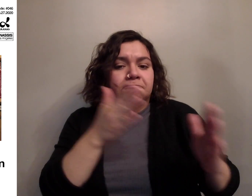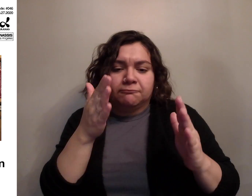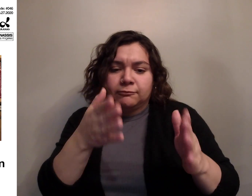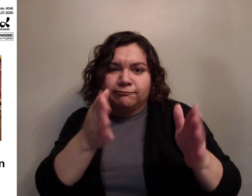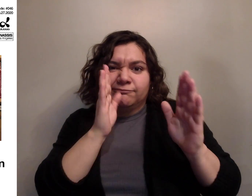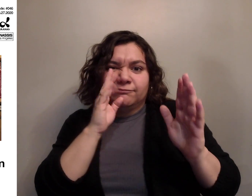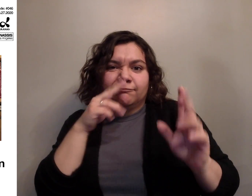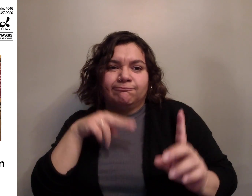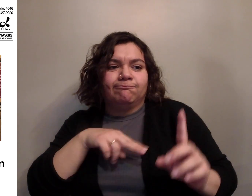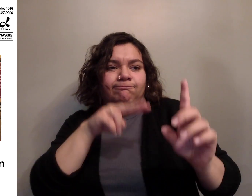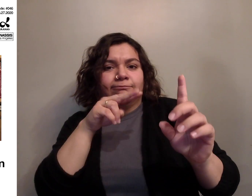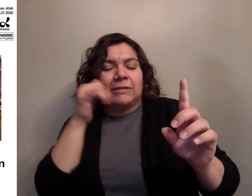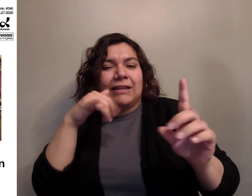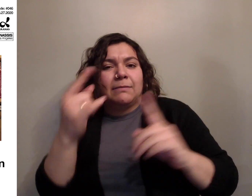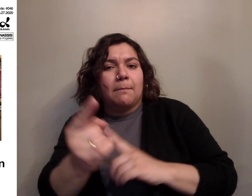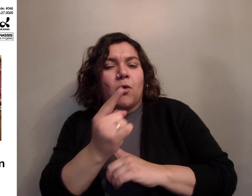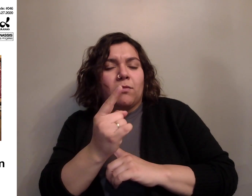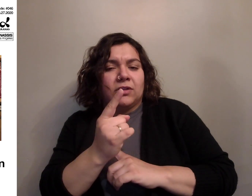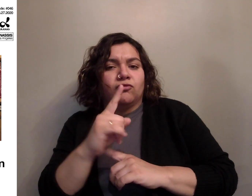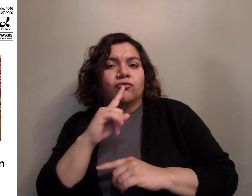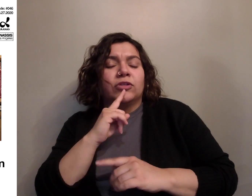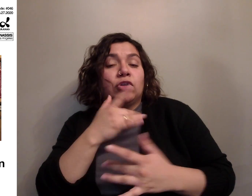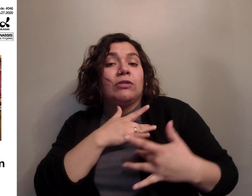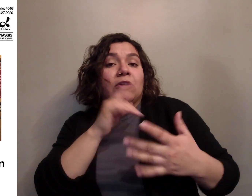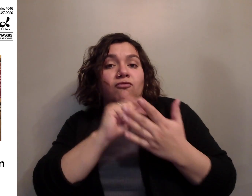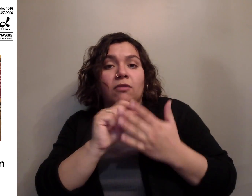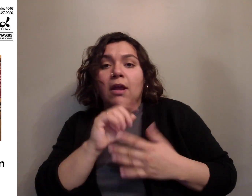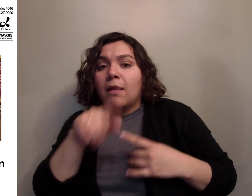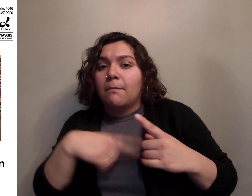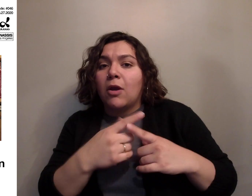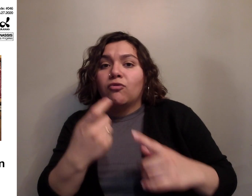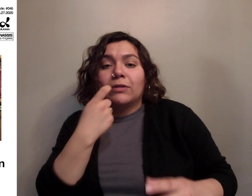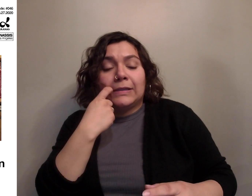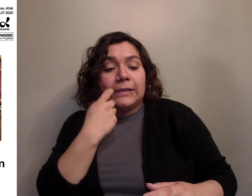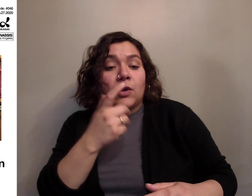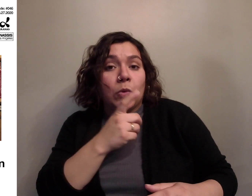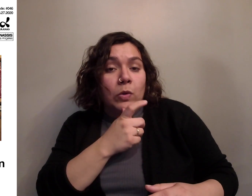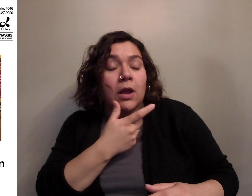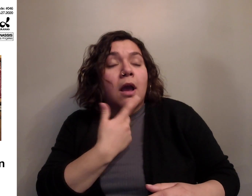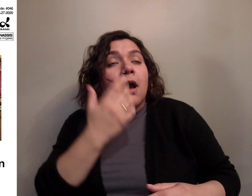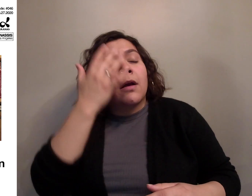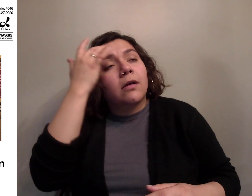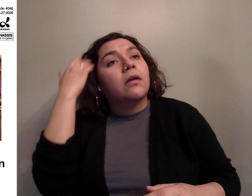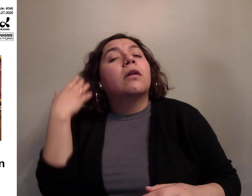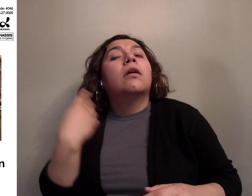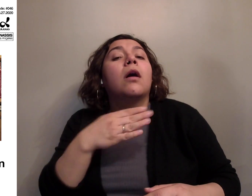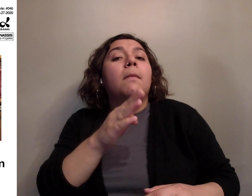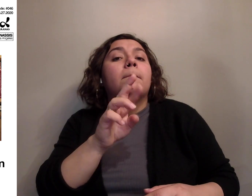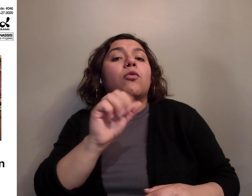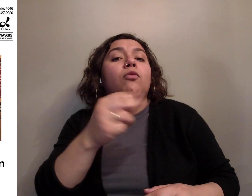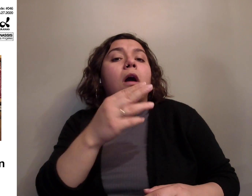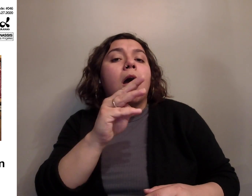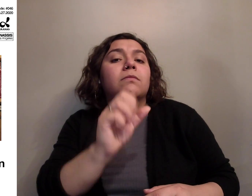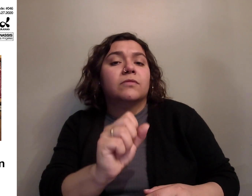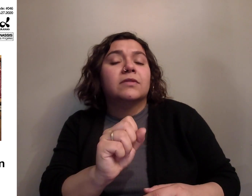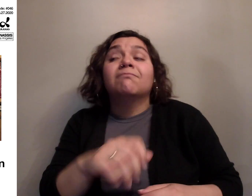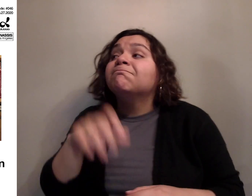else who you turn to in these moments and poignantly have written about recently